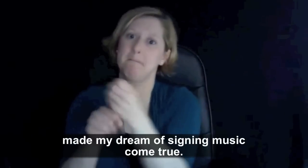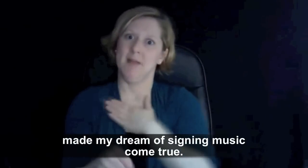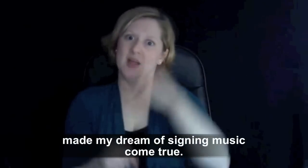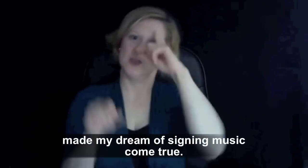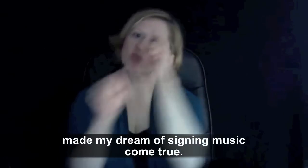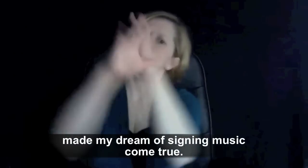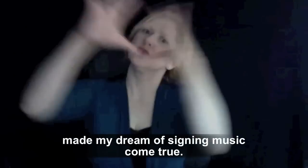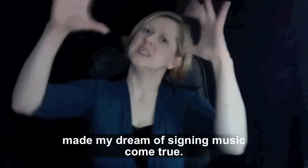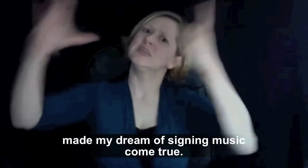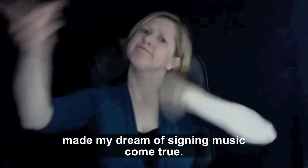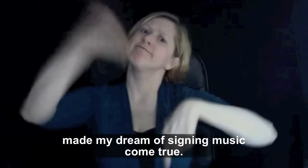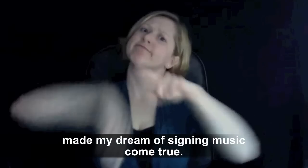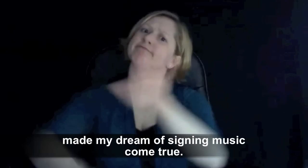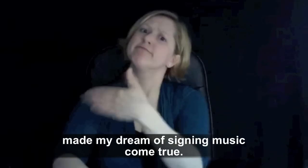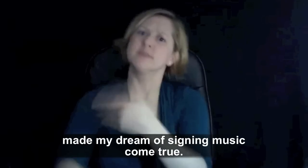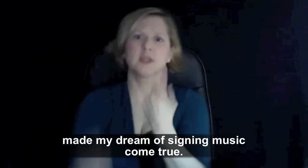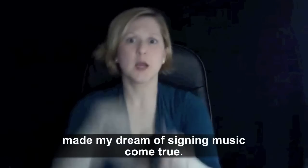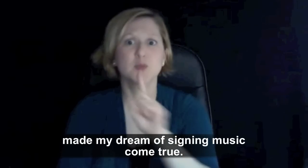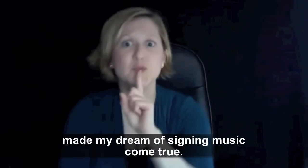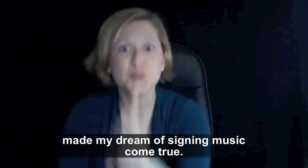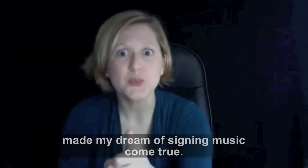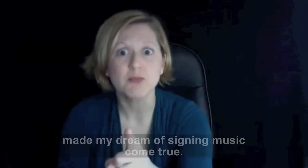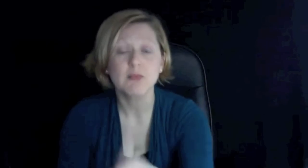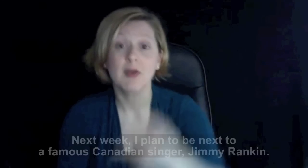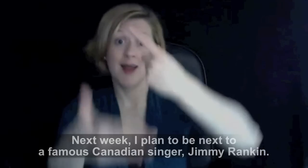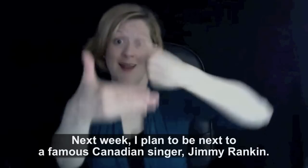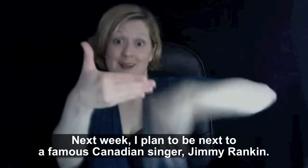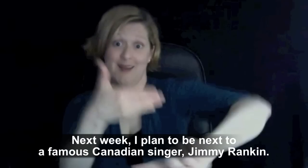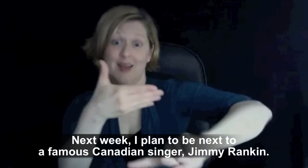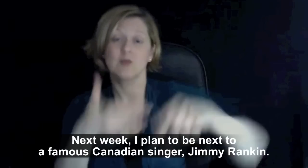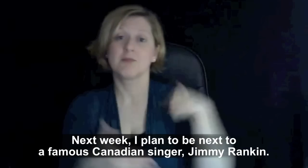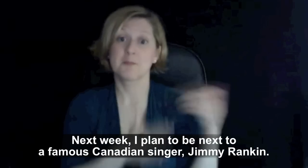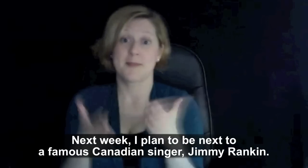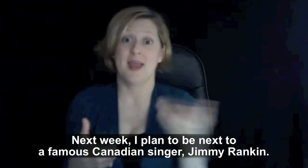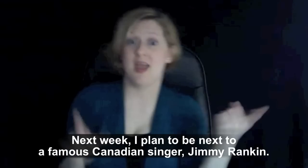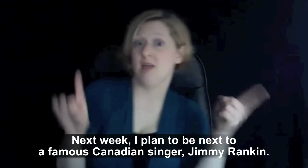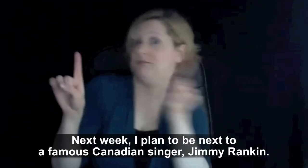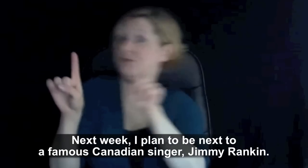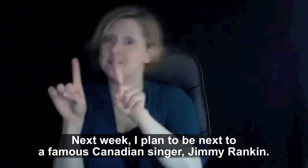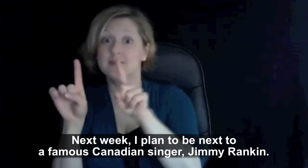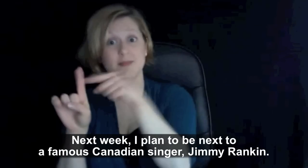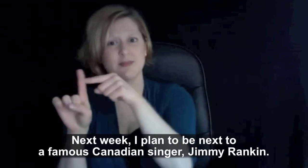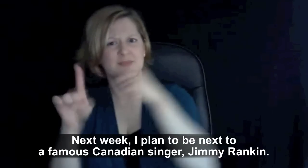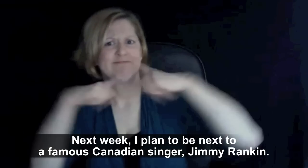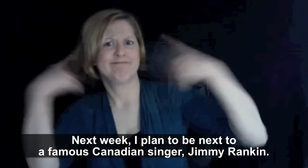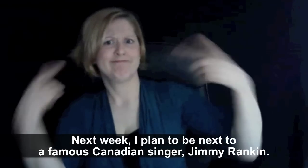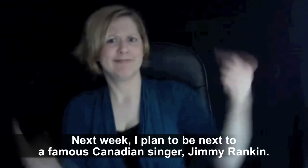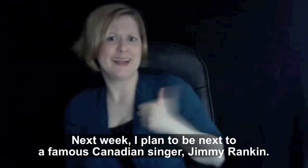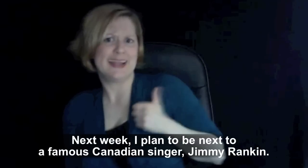made my dream of signing music come true. Next week, I plan to be next to a famous